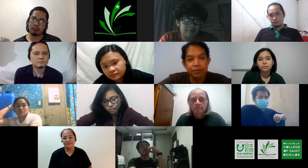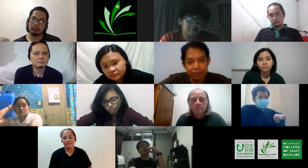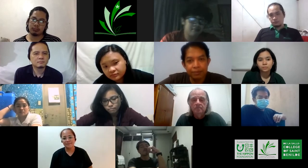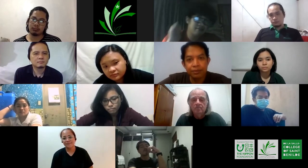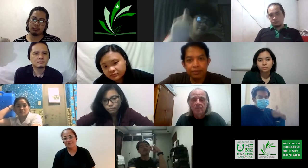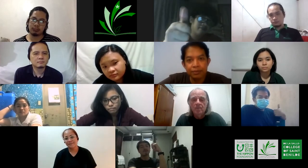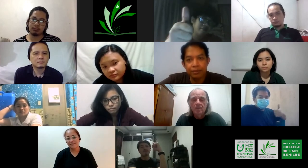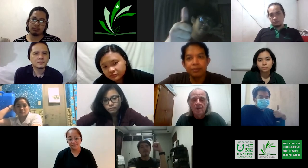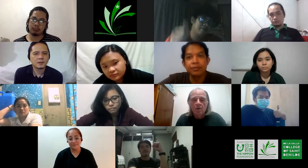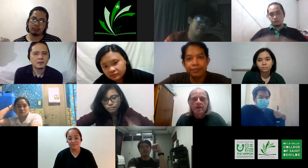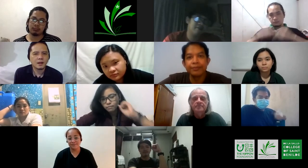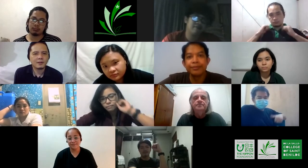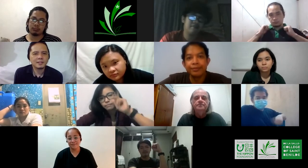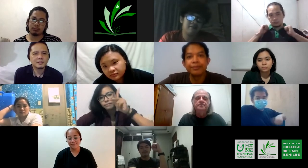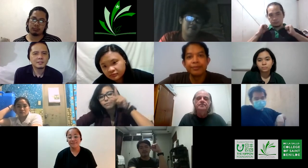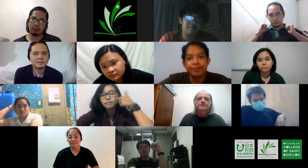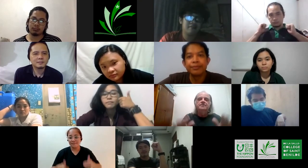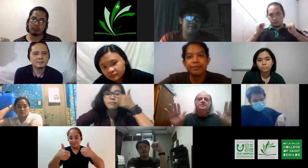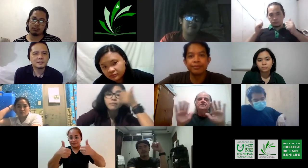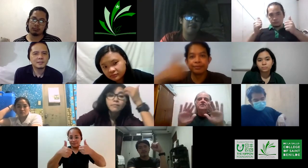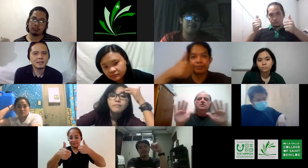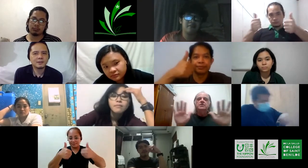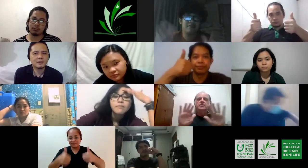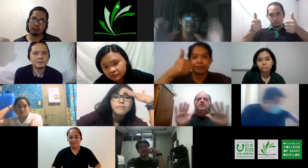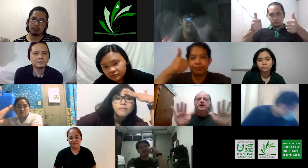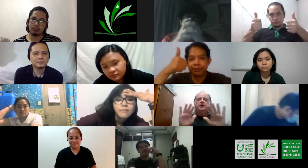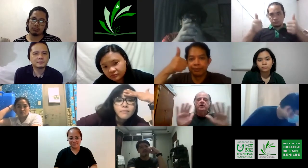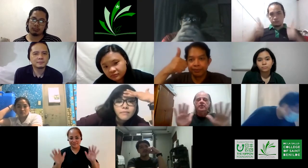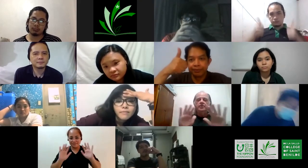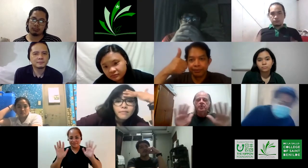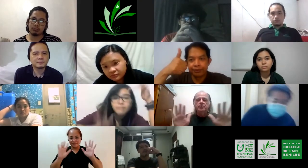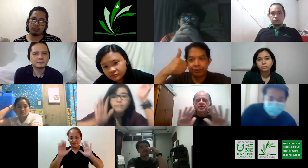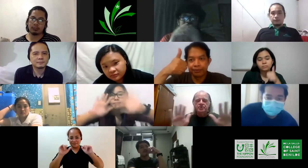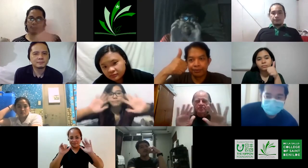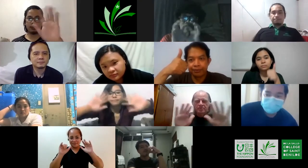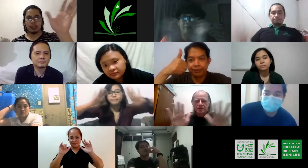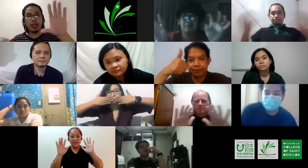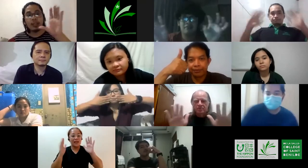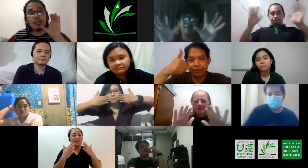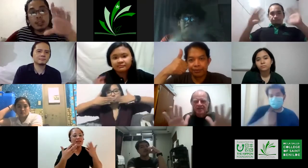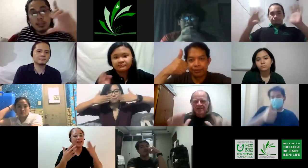Okay? All right, sir. Thank So see you. you. Thank you to the interpreters too. See you on